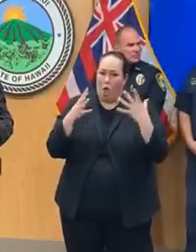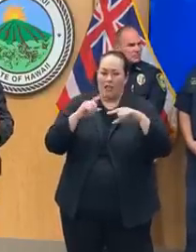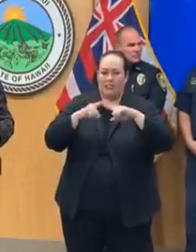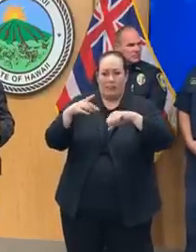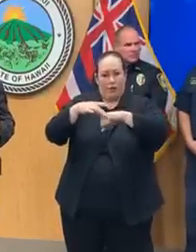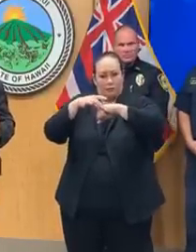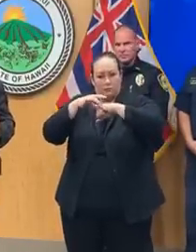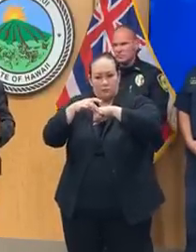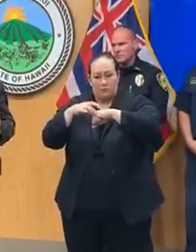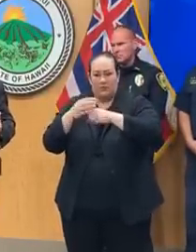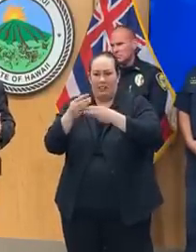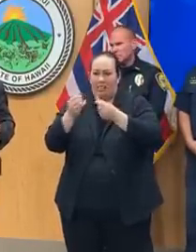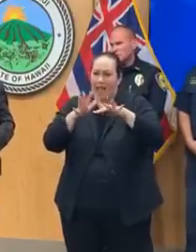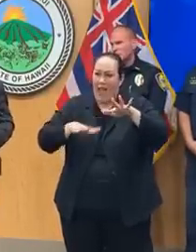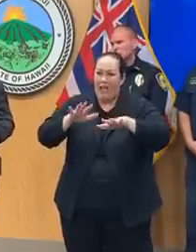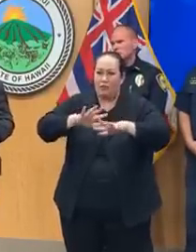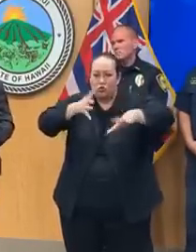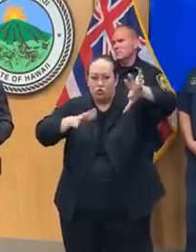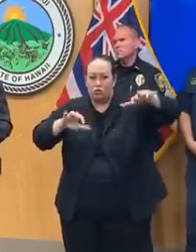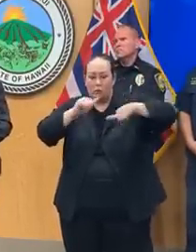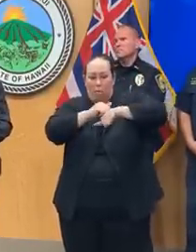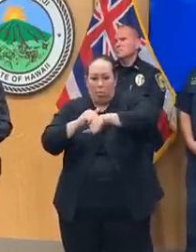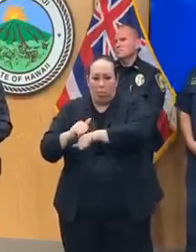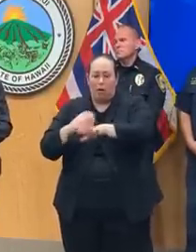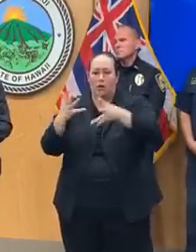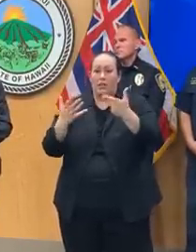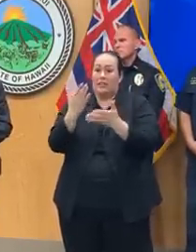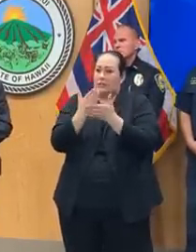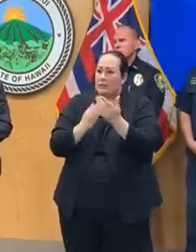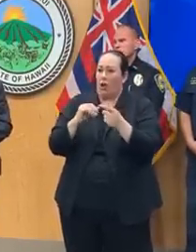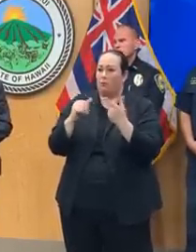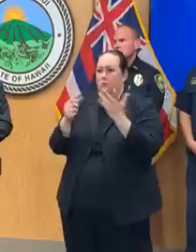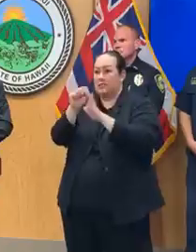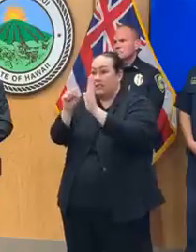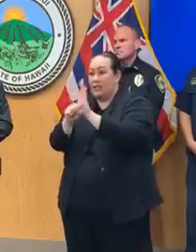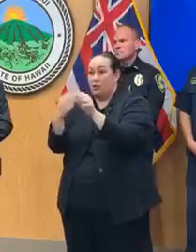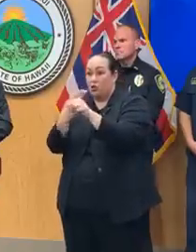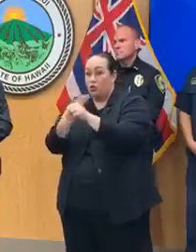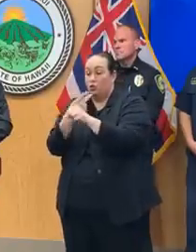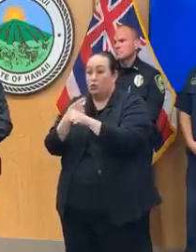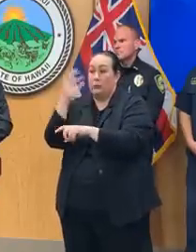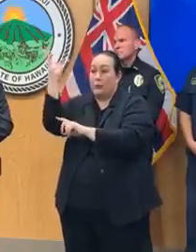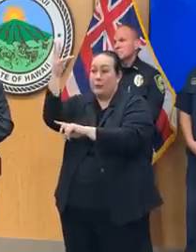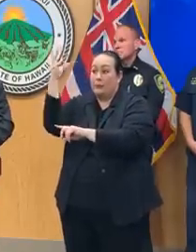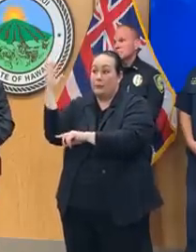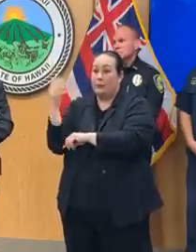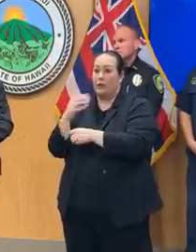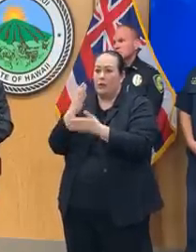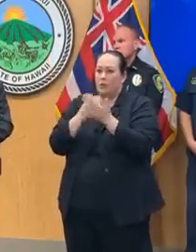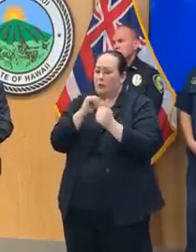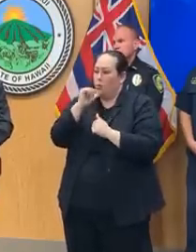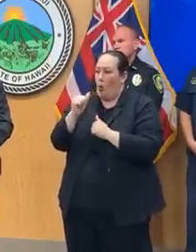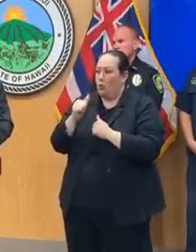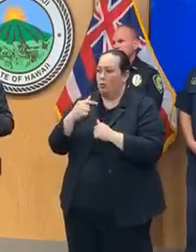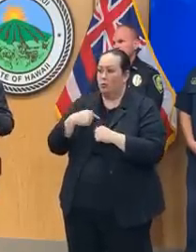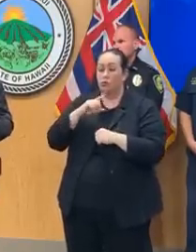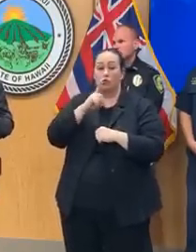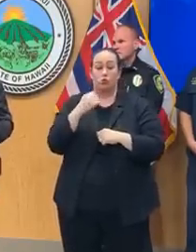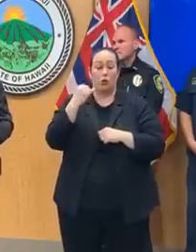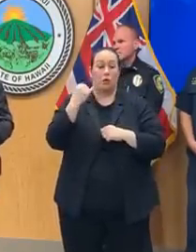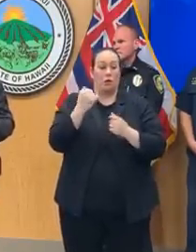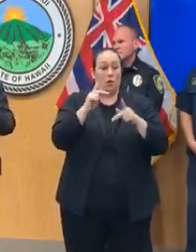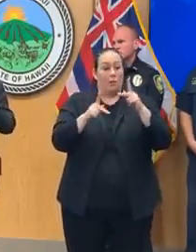geographies across our country. Some use sirens, some don't. It is true that when I first moved to Hawaii, people told